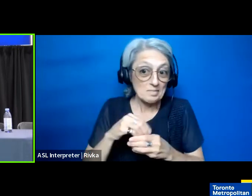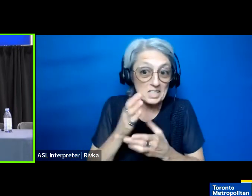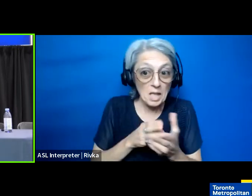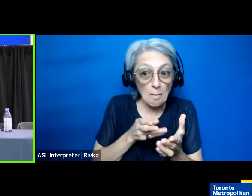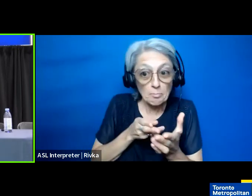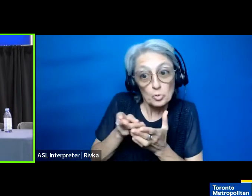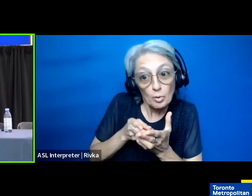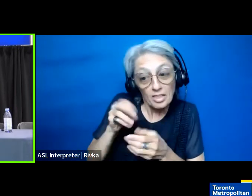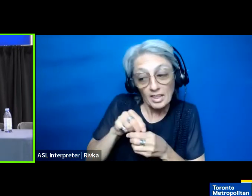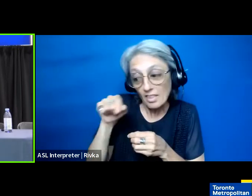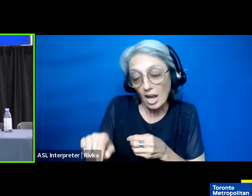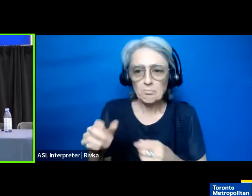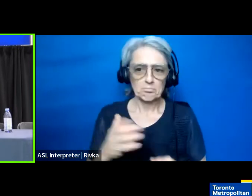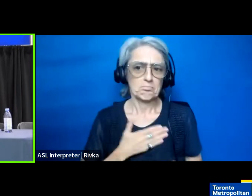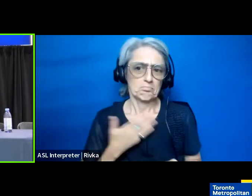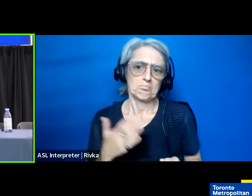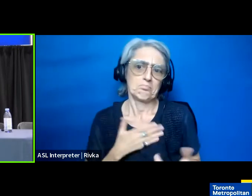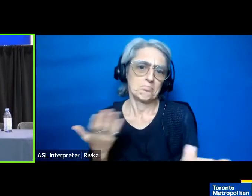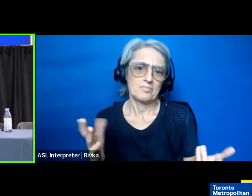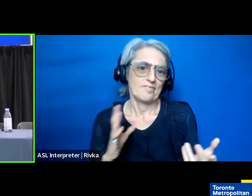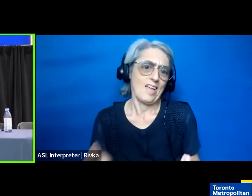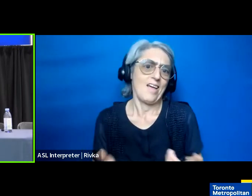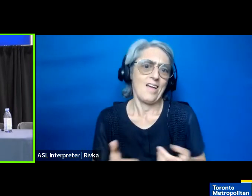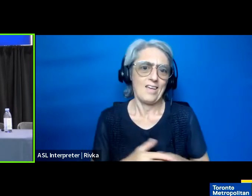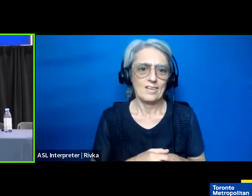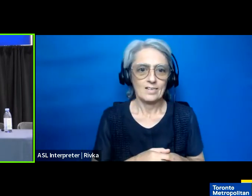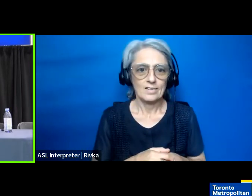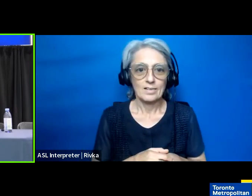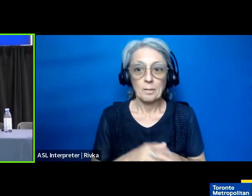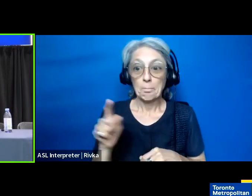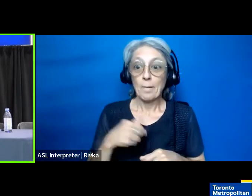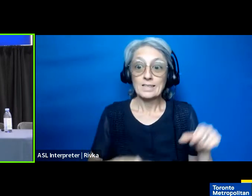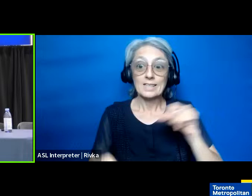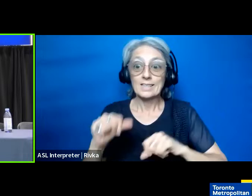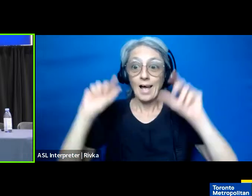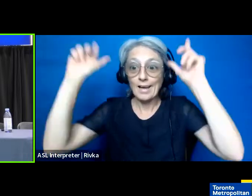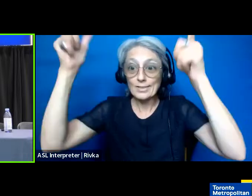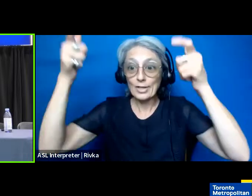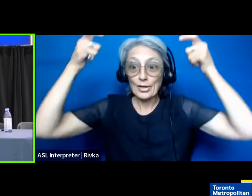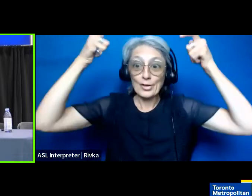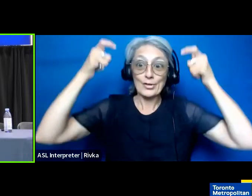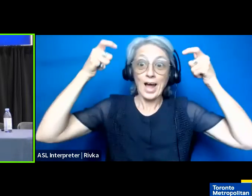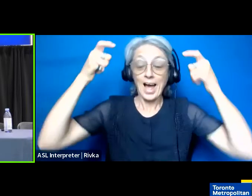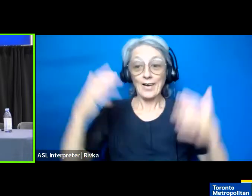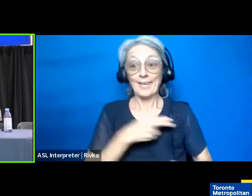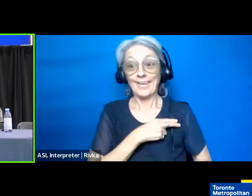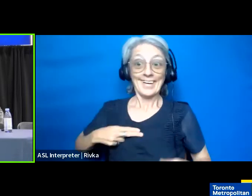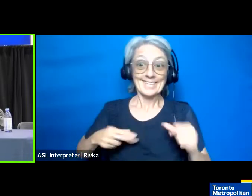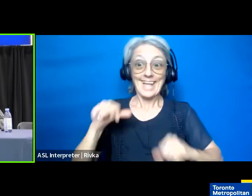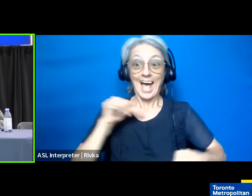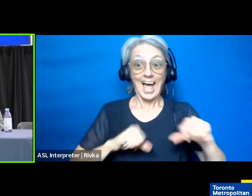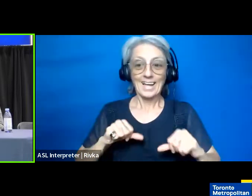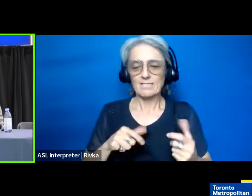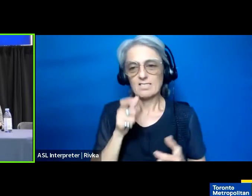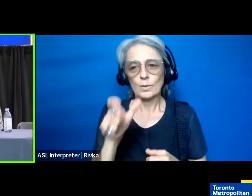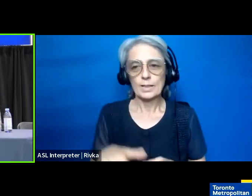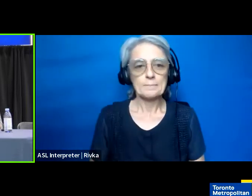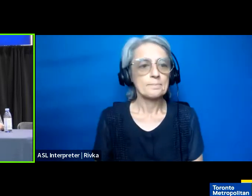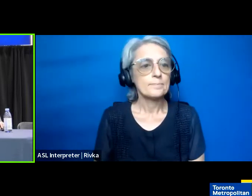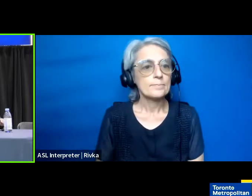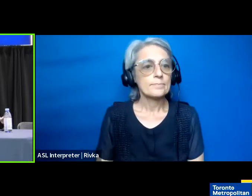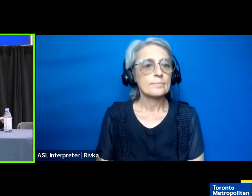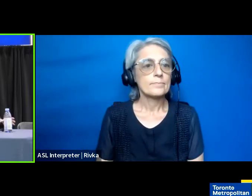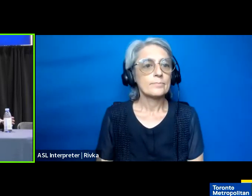don't need to be have a science crown put on my head. Thanks. Okay, so from